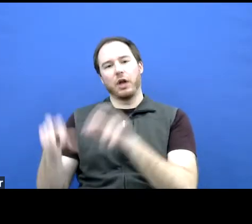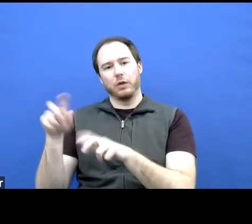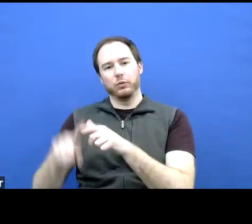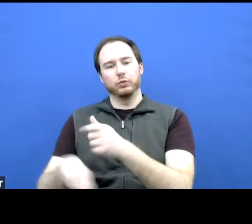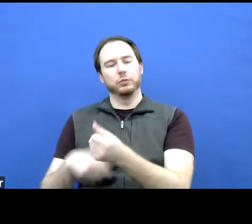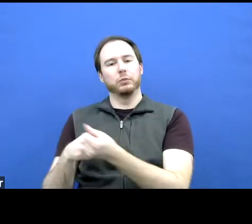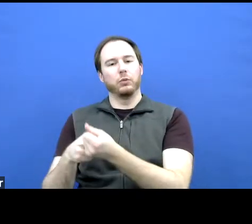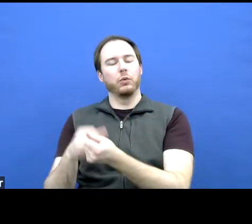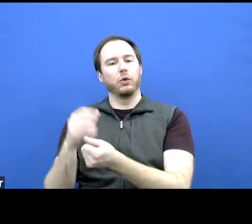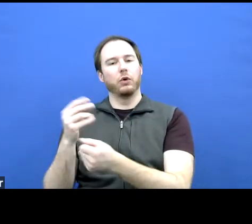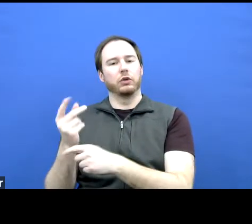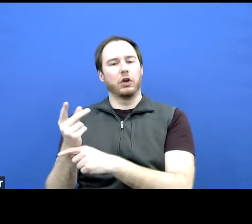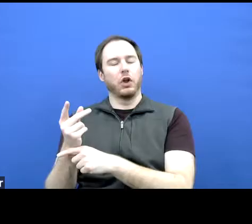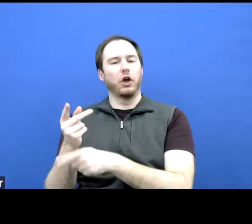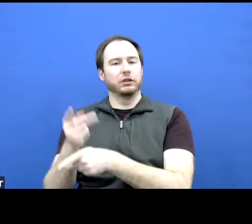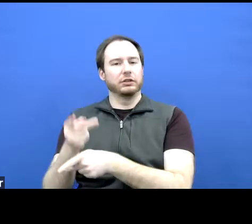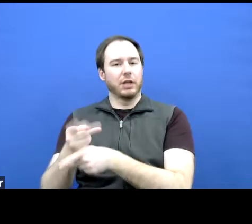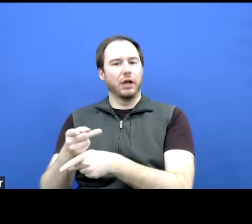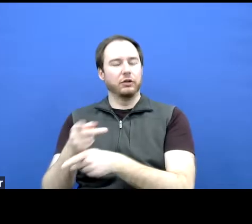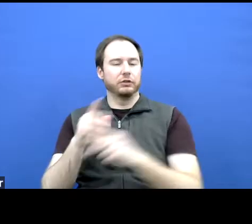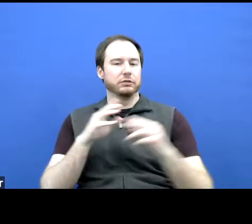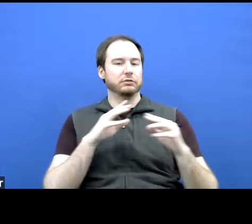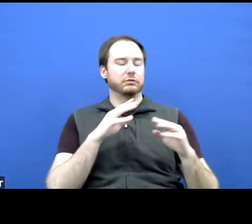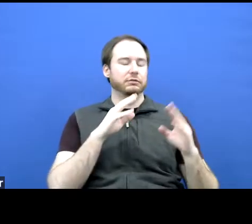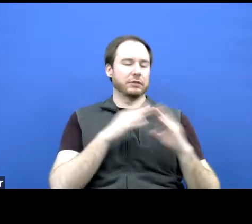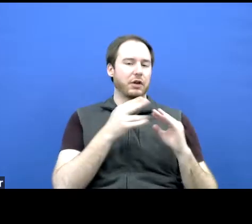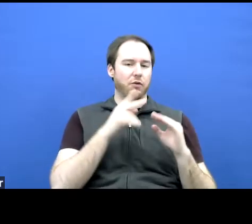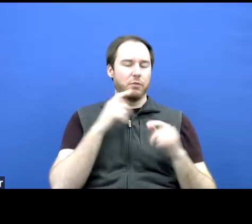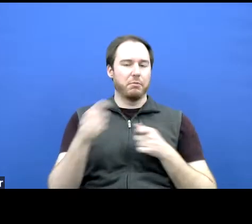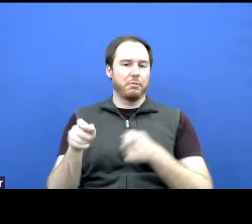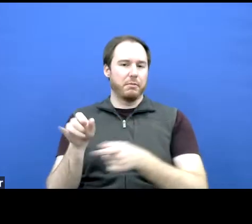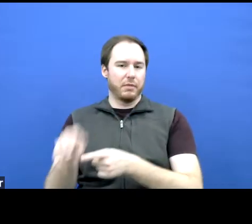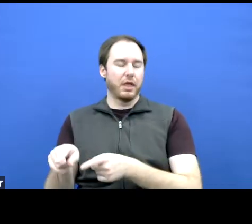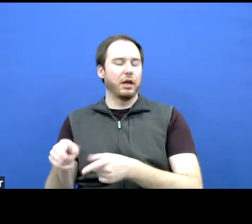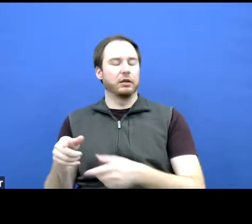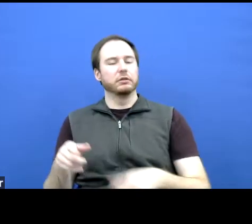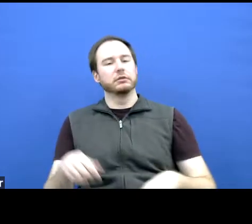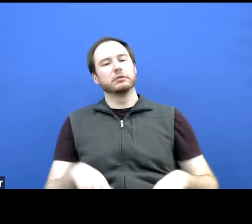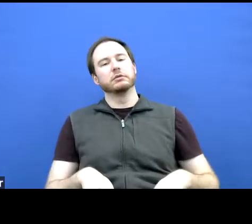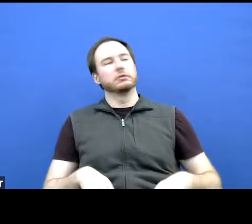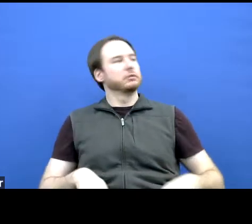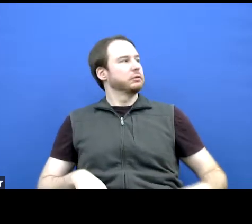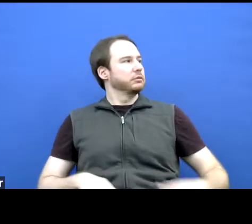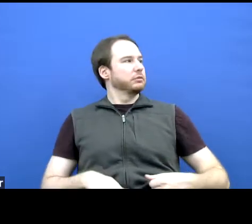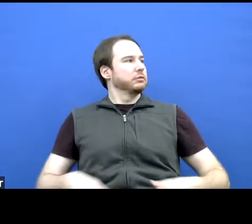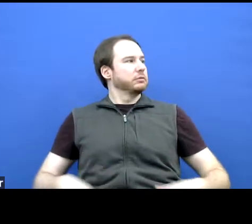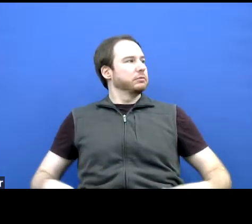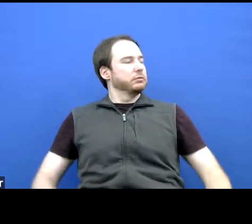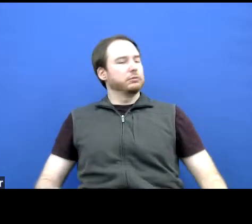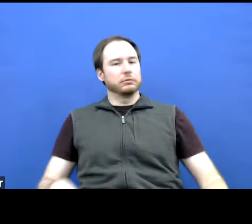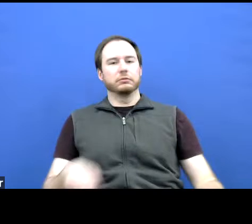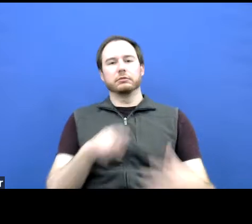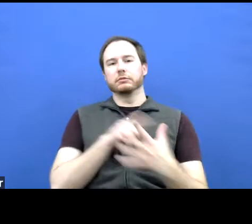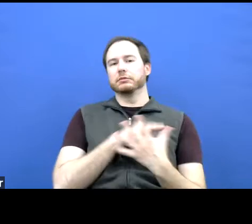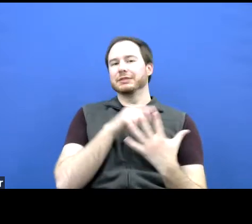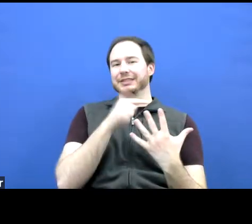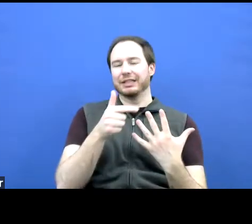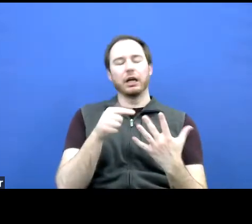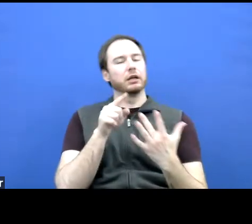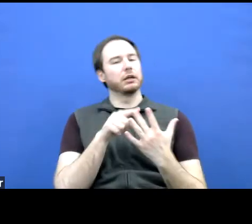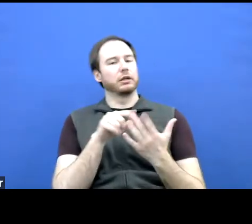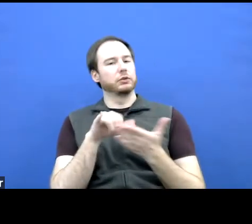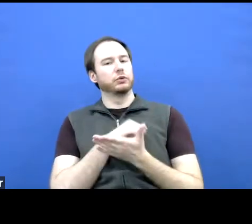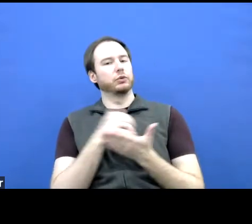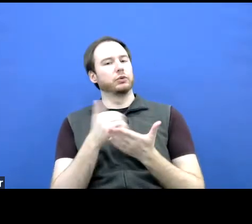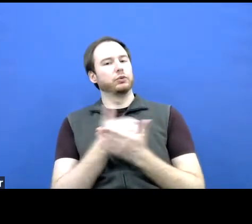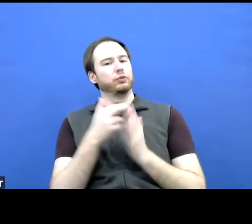shelter managed by the town. Second. So this is one of New York's new rules. All